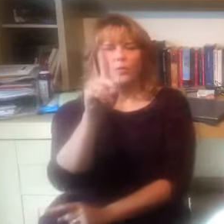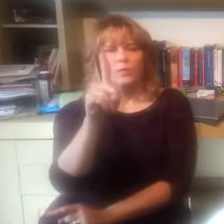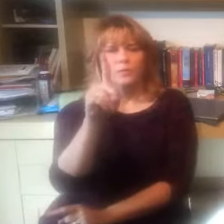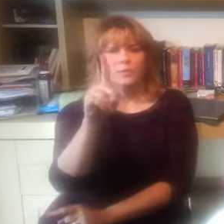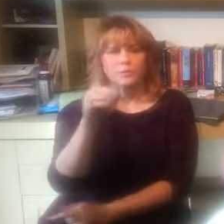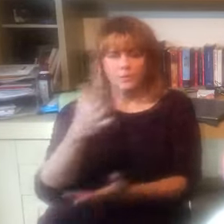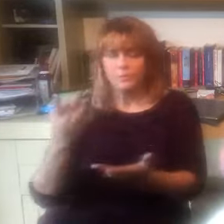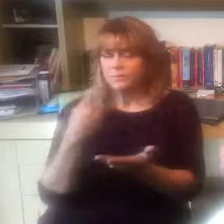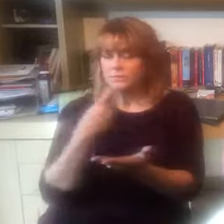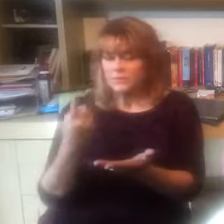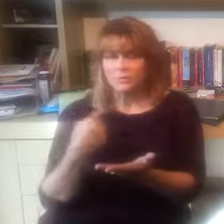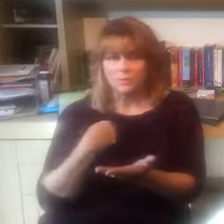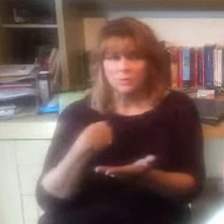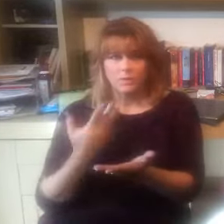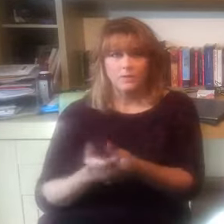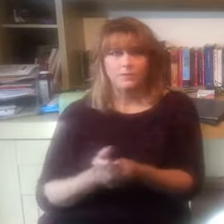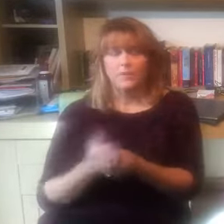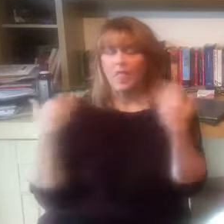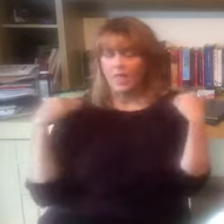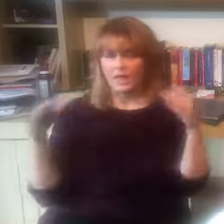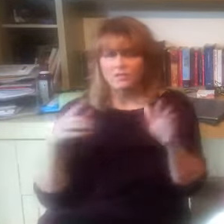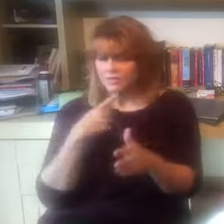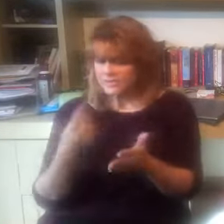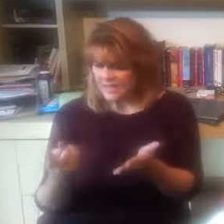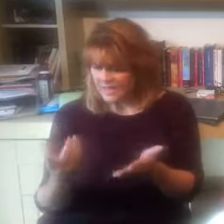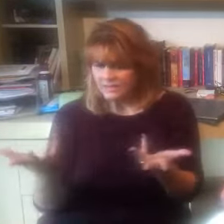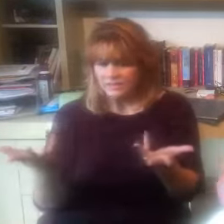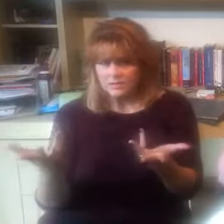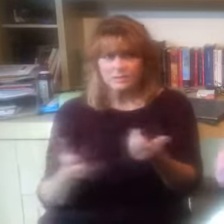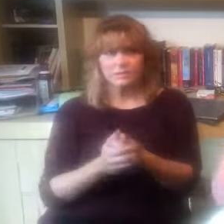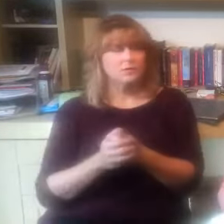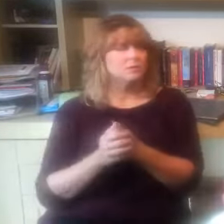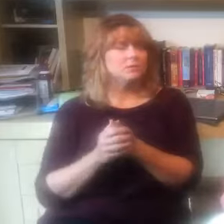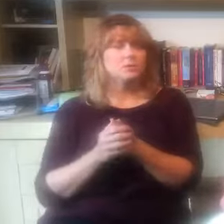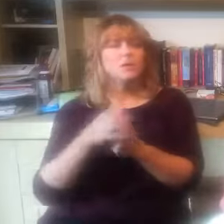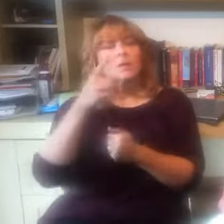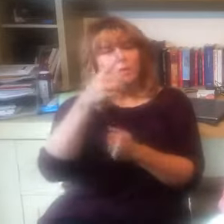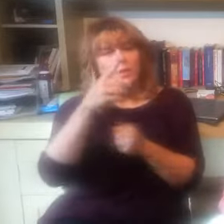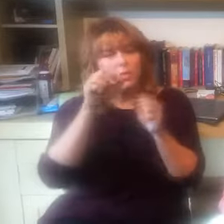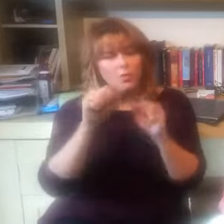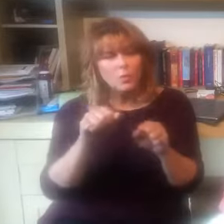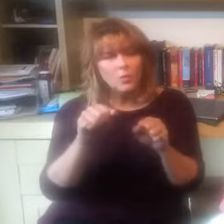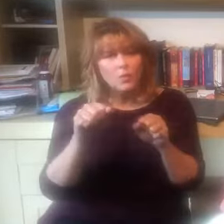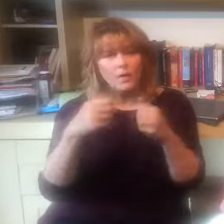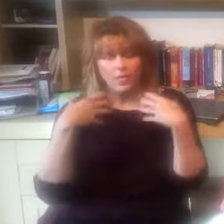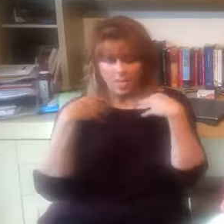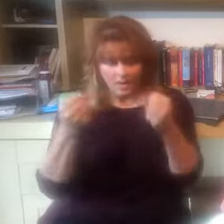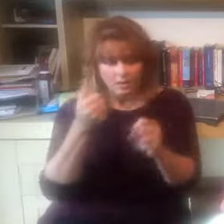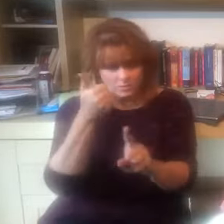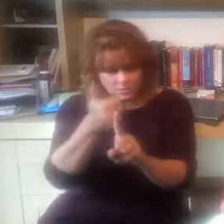according to Richard, that what the angel told him was, you can heal yourself.